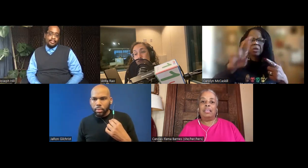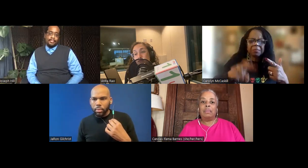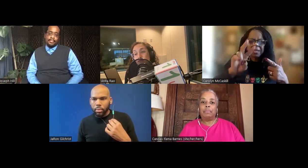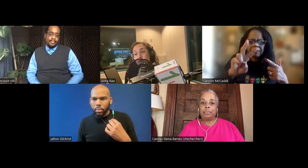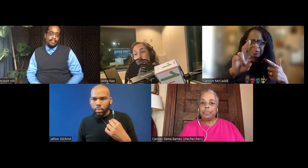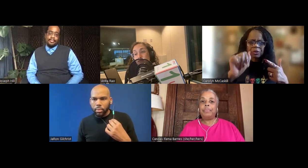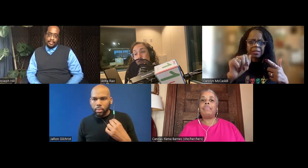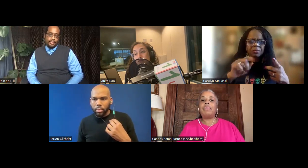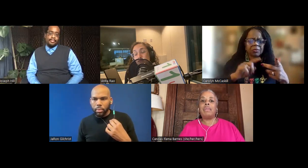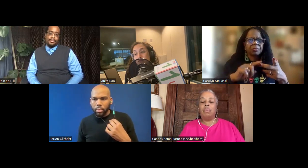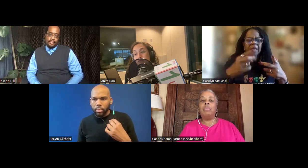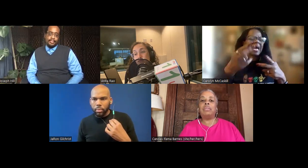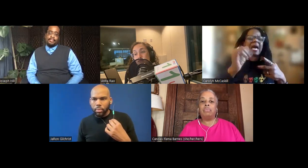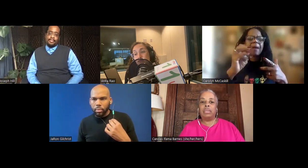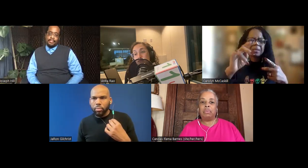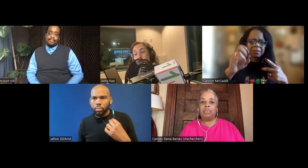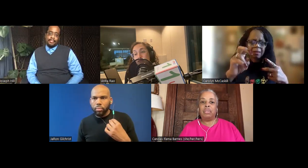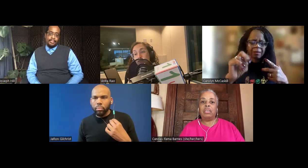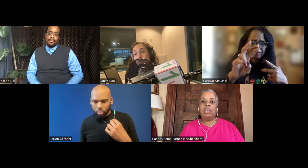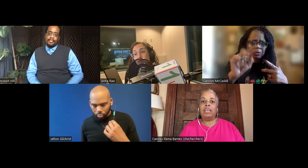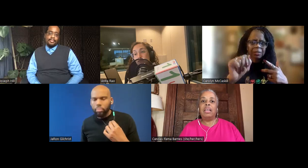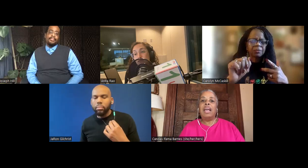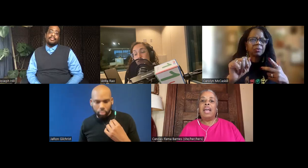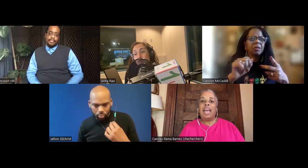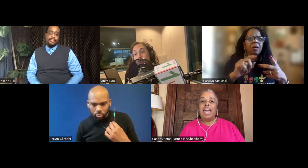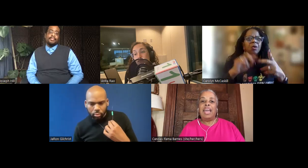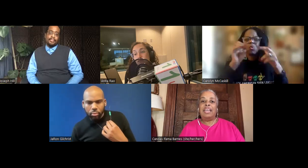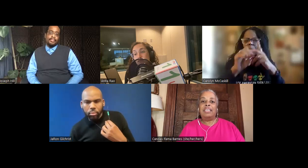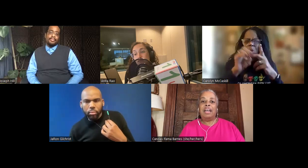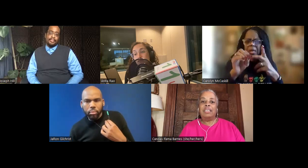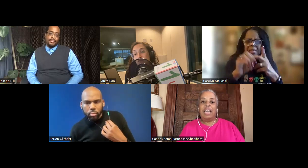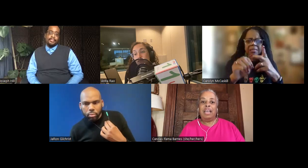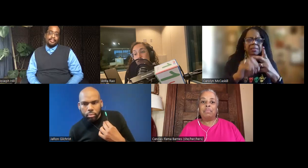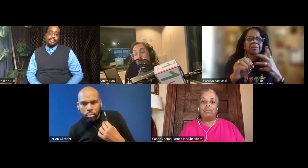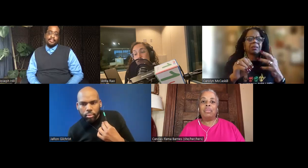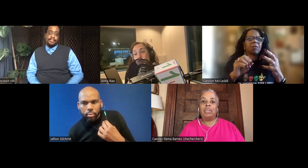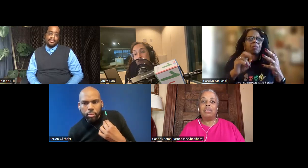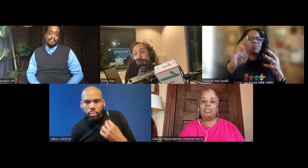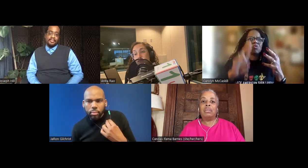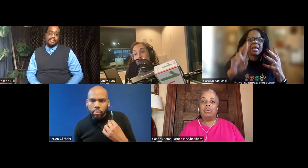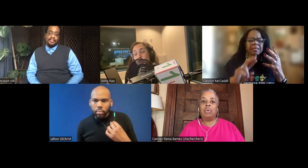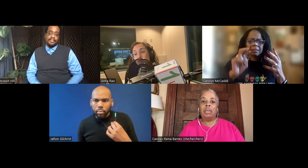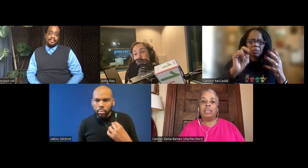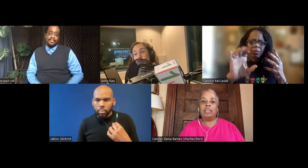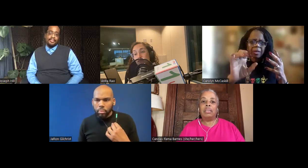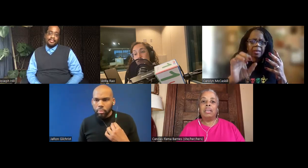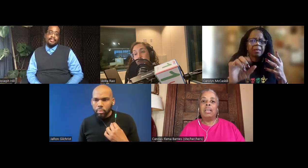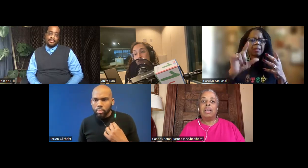and we went to Richmond, Virginia, and to Hampton, Virginia, to New Orleans,